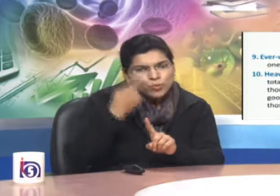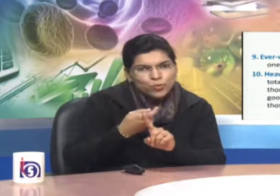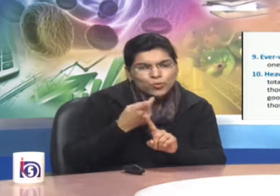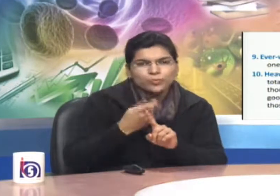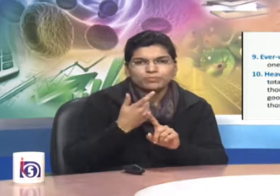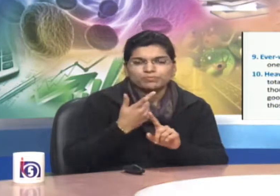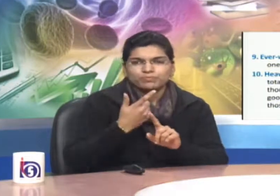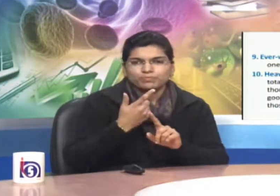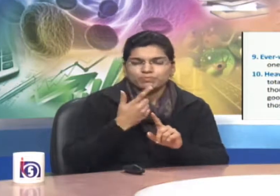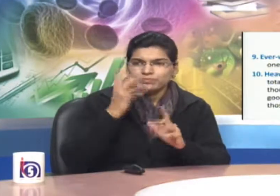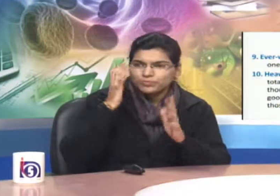ever